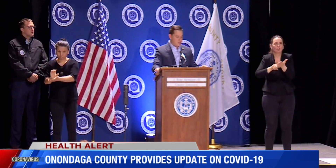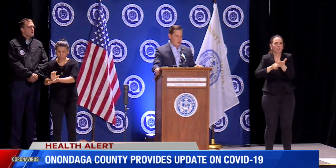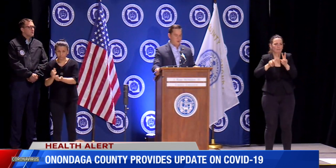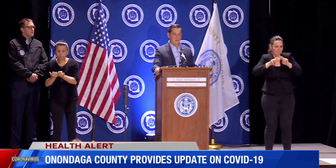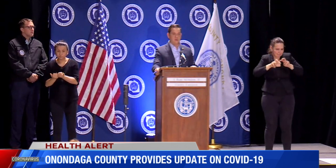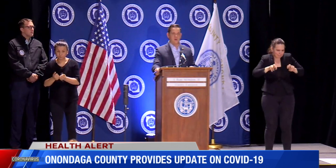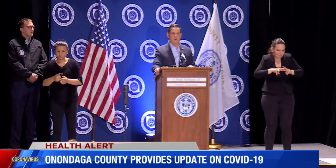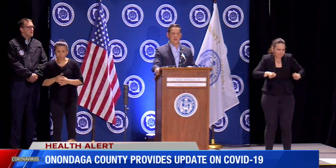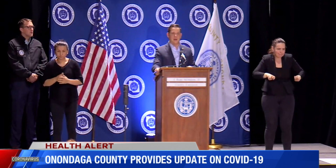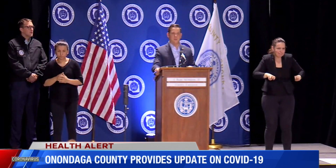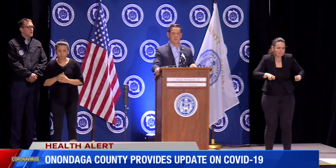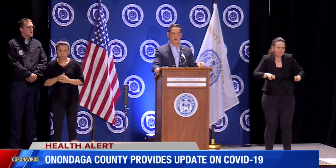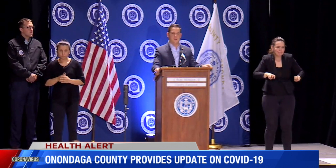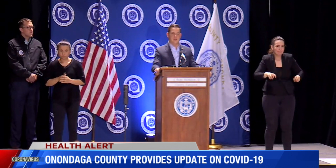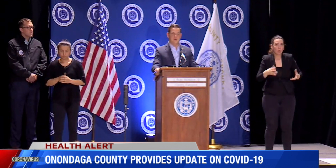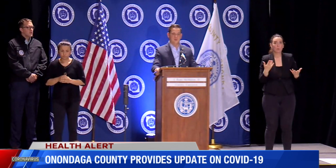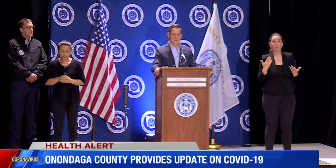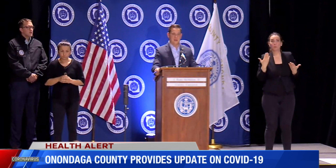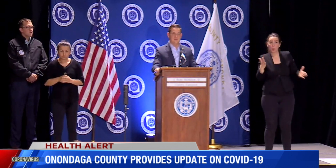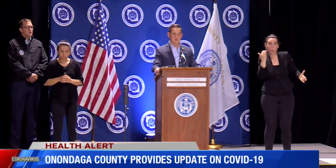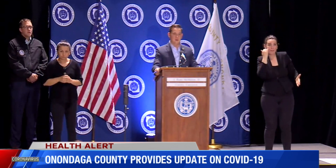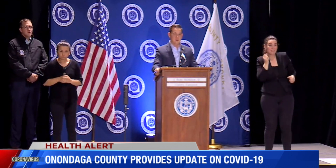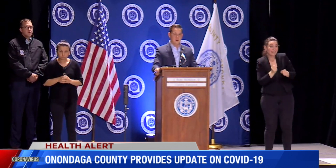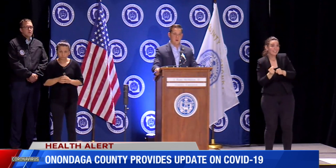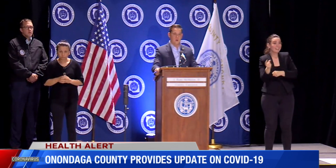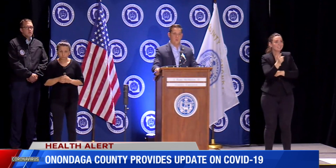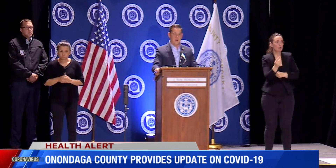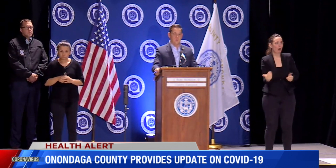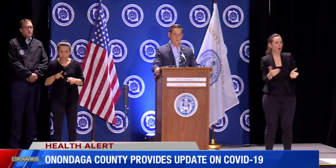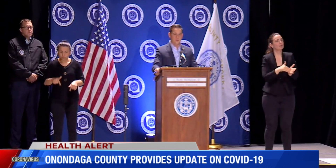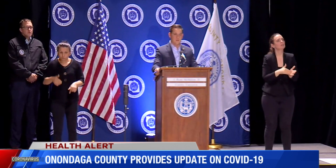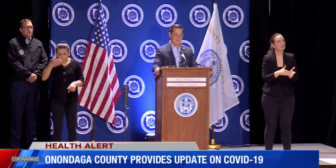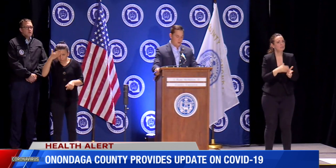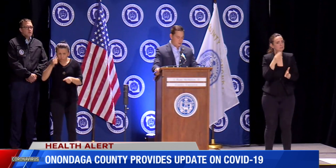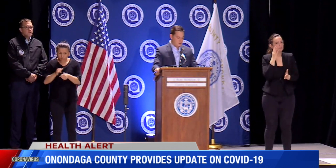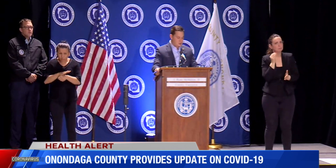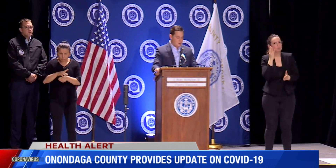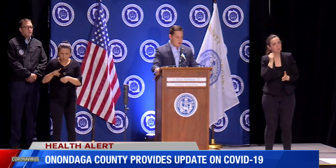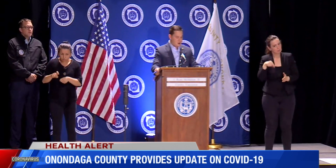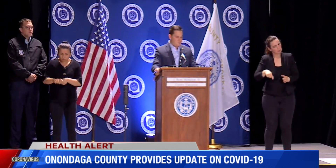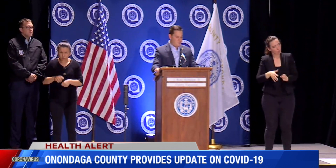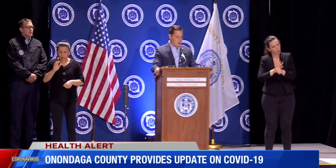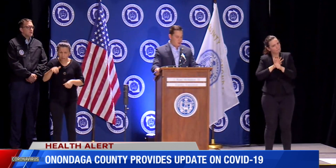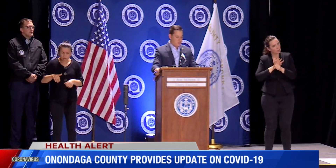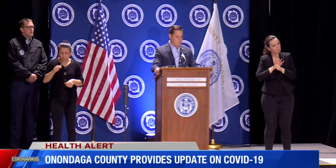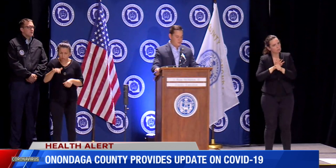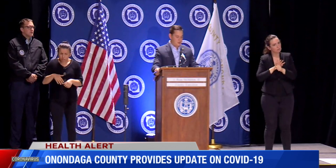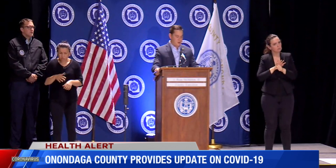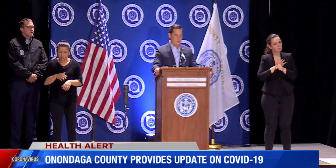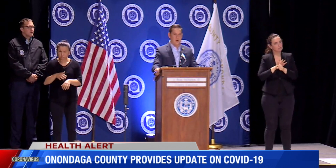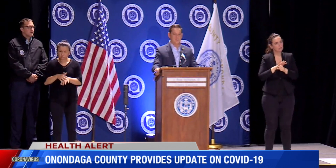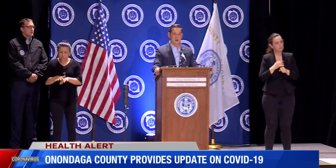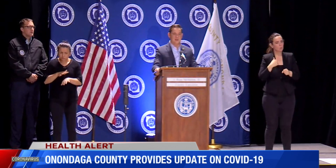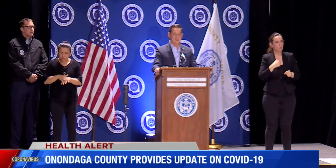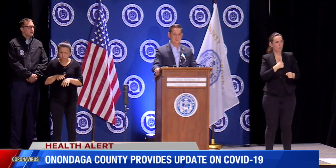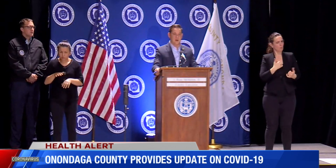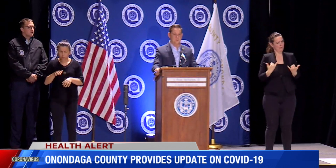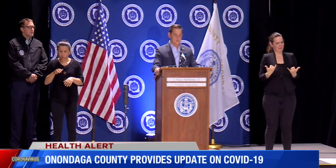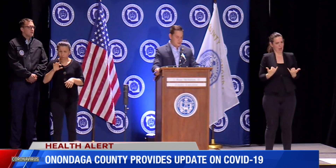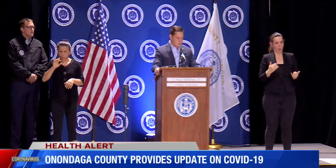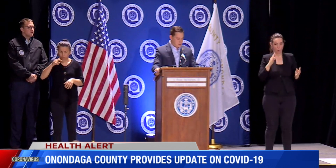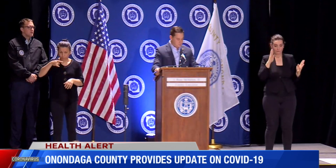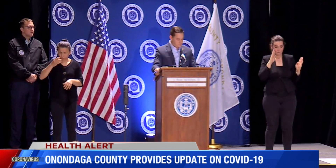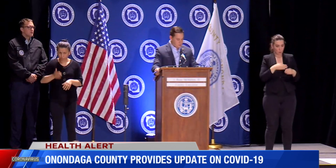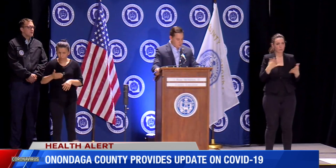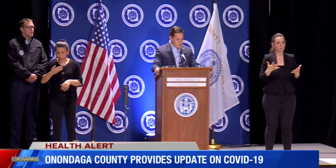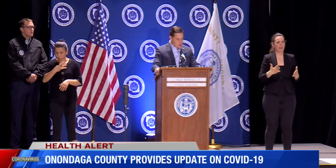not. We need to do everything we can to prepare ourselves for the next go around when we're done fighting this. Being part of the Upstate and Red Cross Project helps